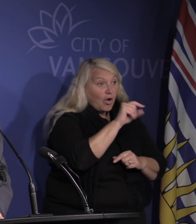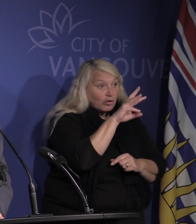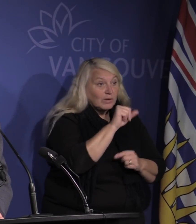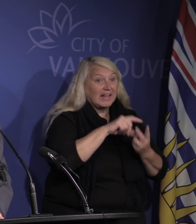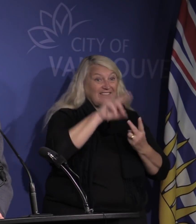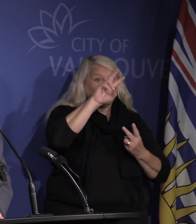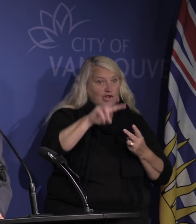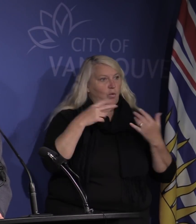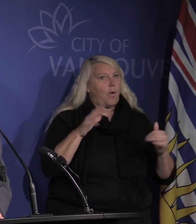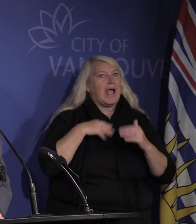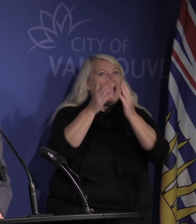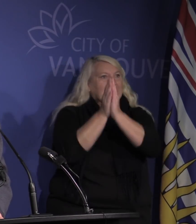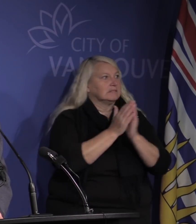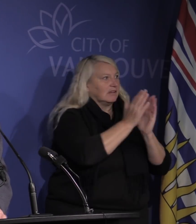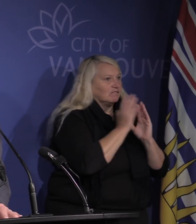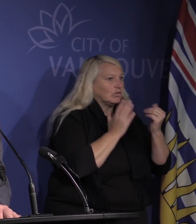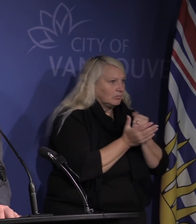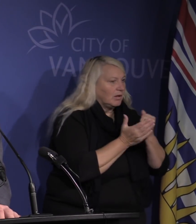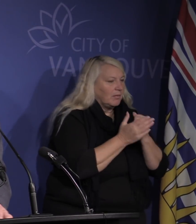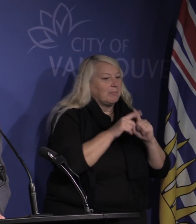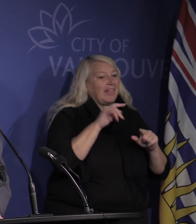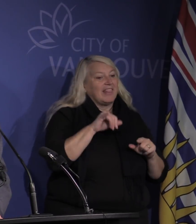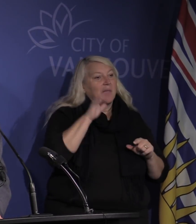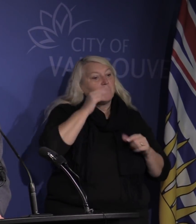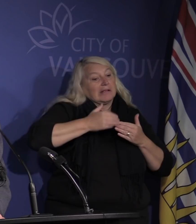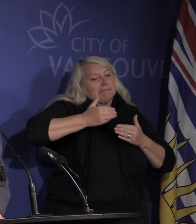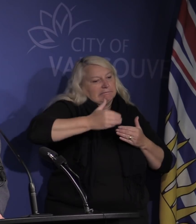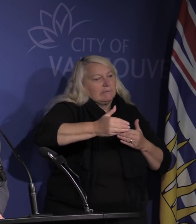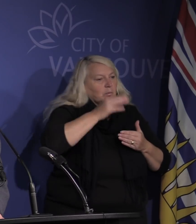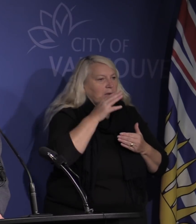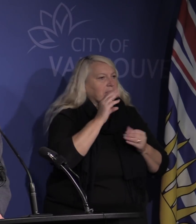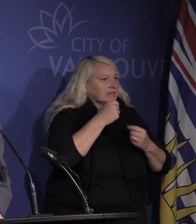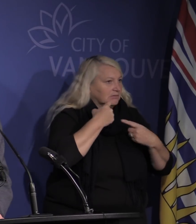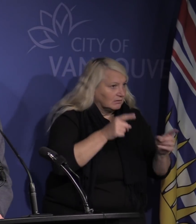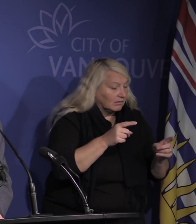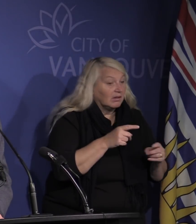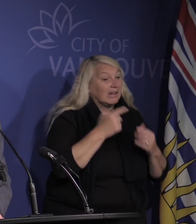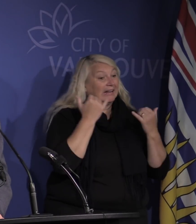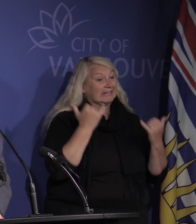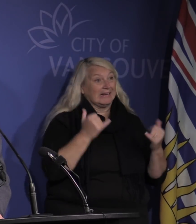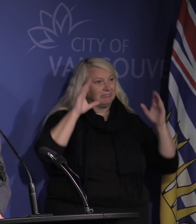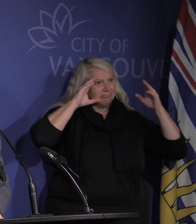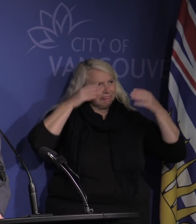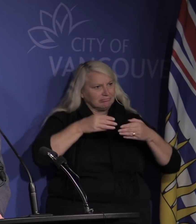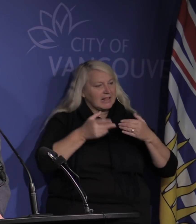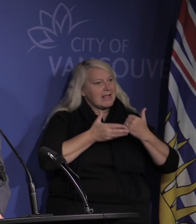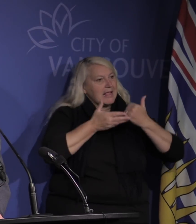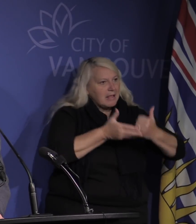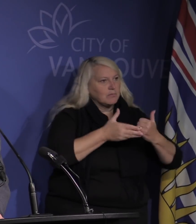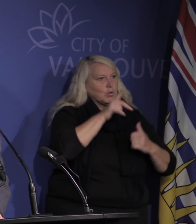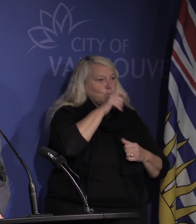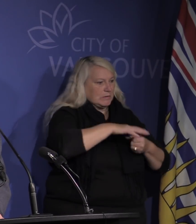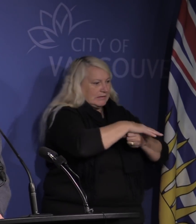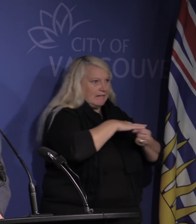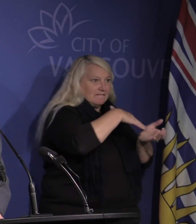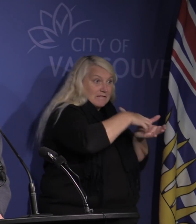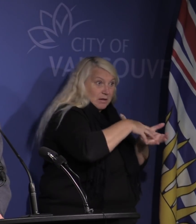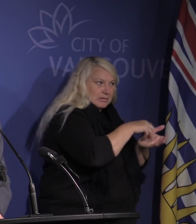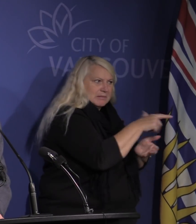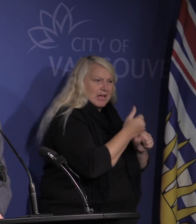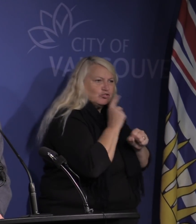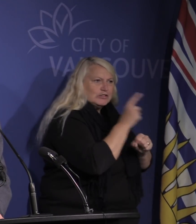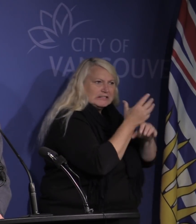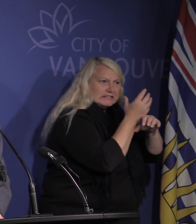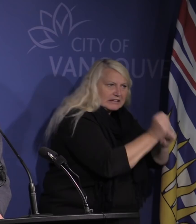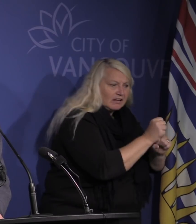are coming, but they are for another day. Right now, the focus must remain on helping our most vulnerable stay safe, making sure